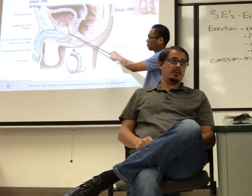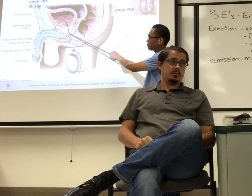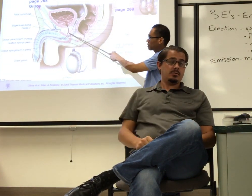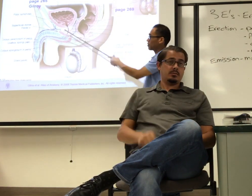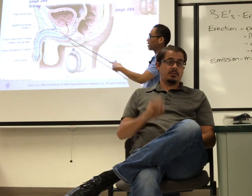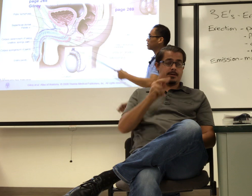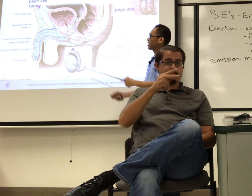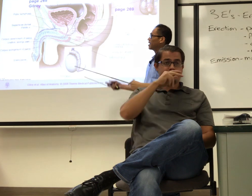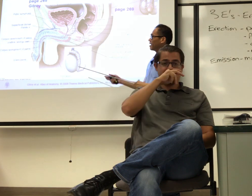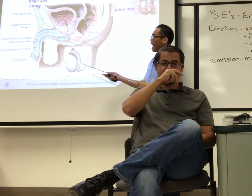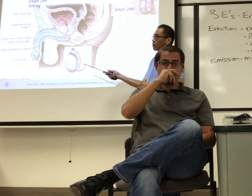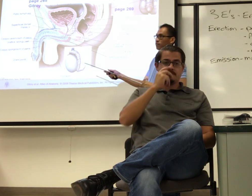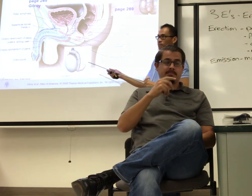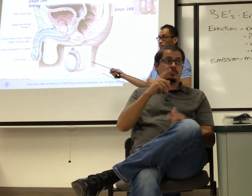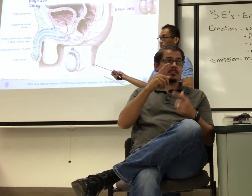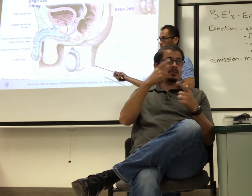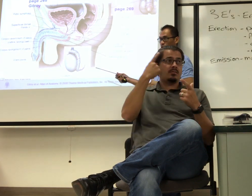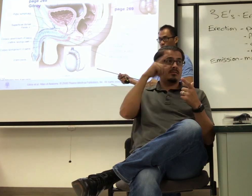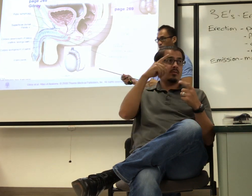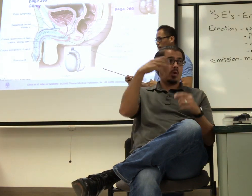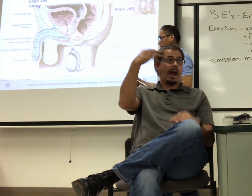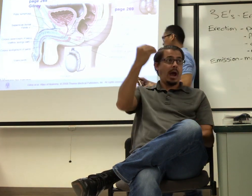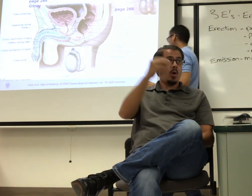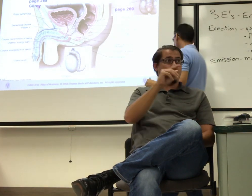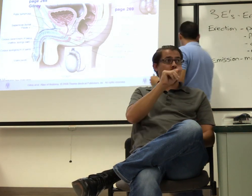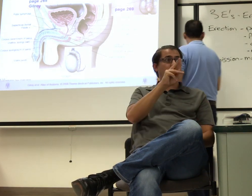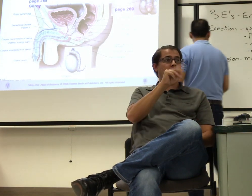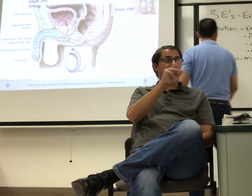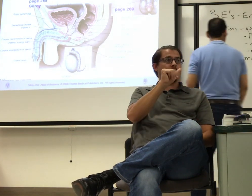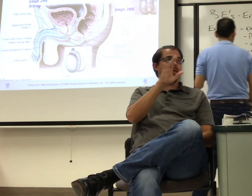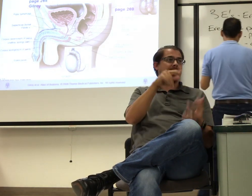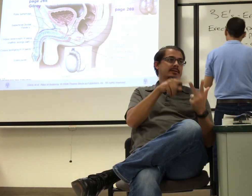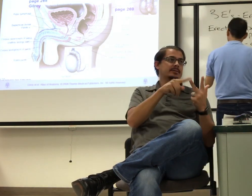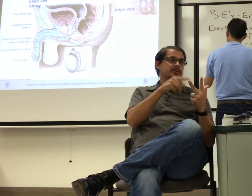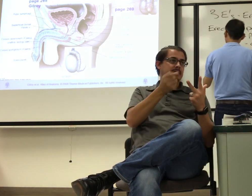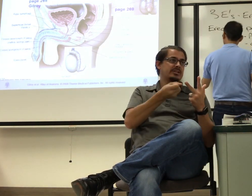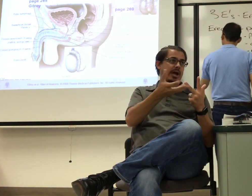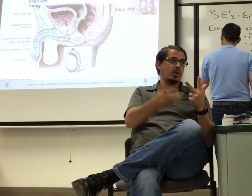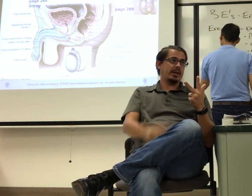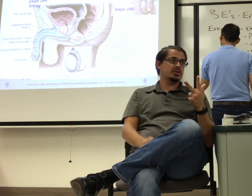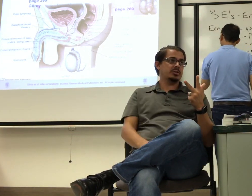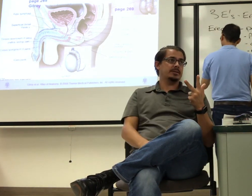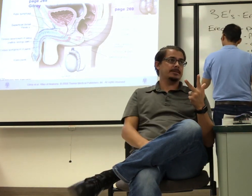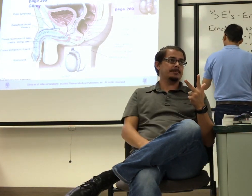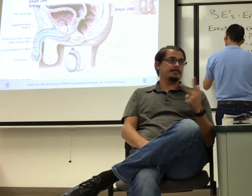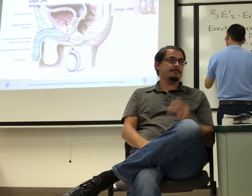Okay? So then to get out of the urethra, that's ejaculation.